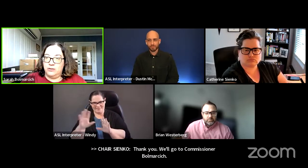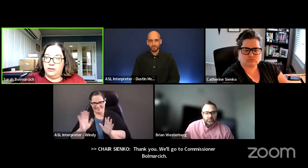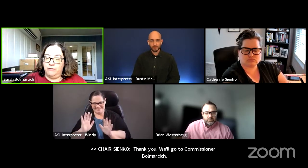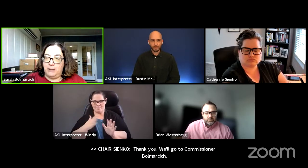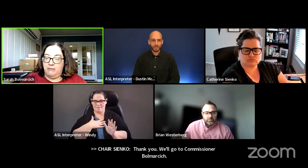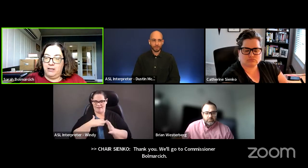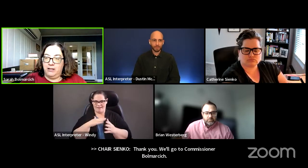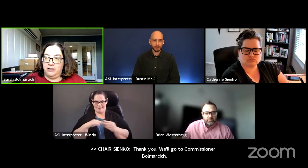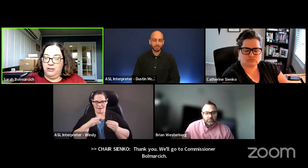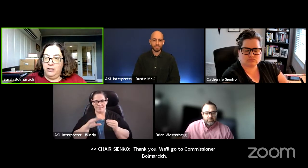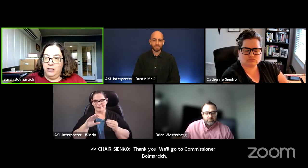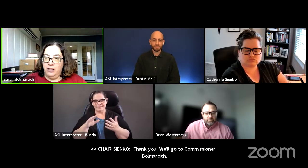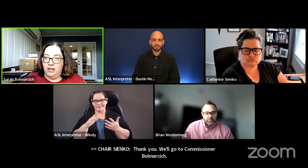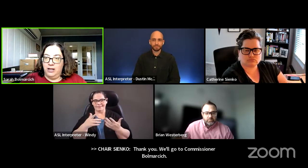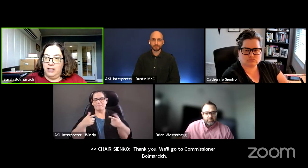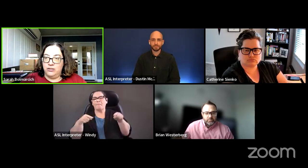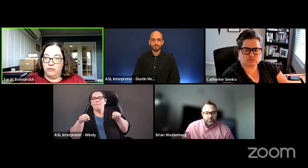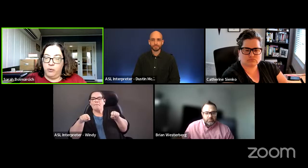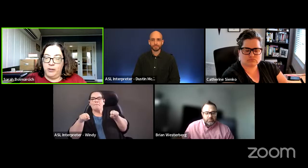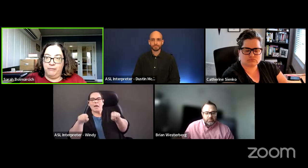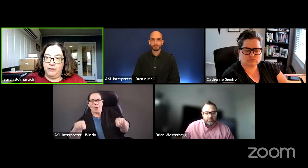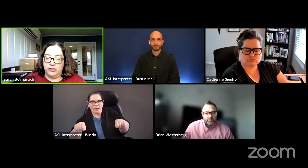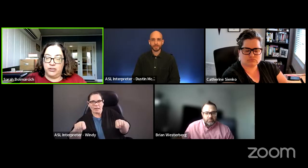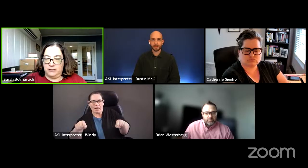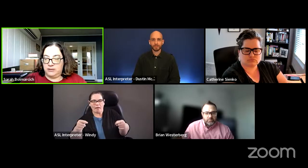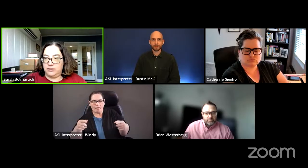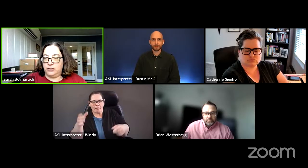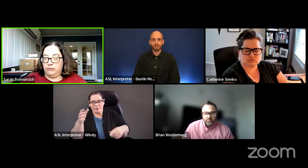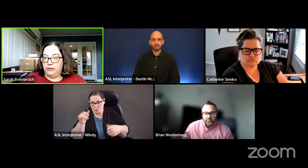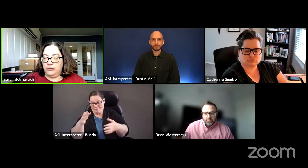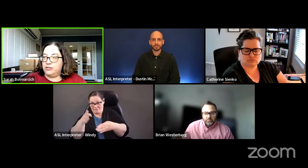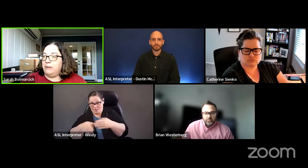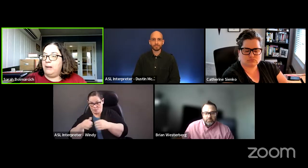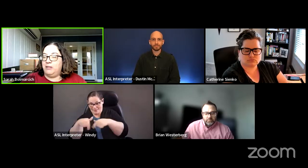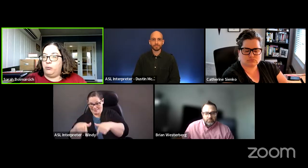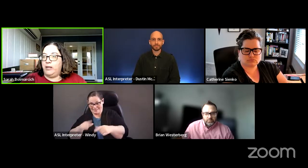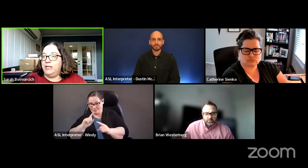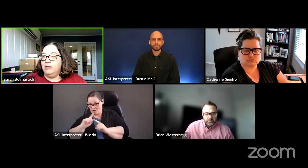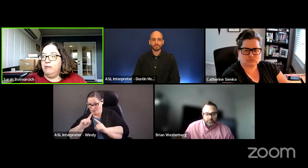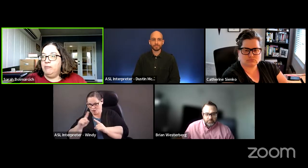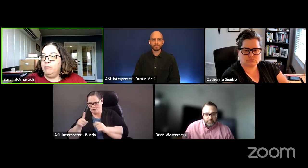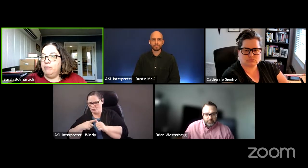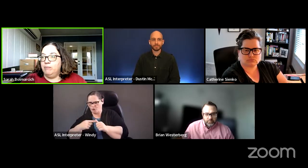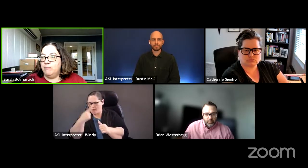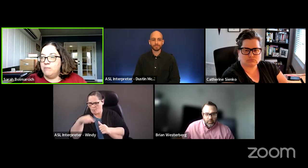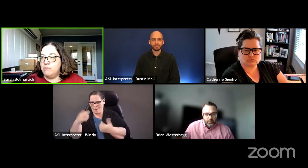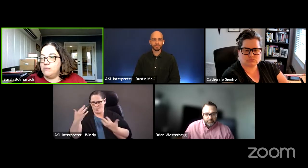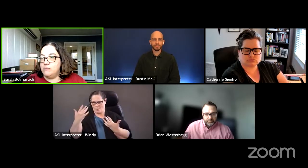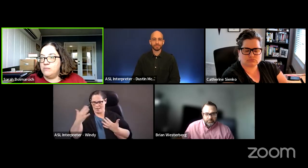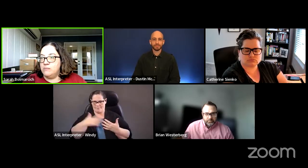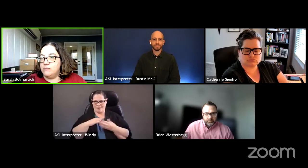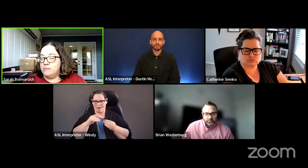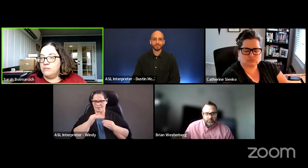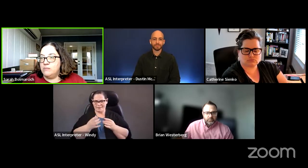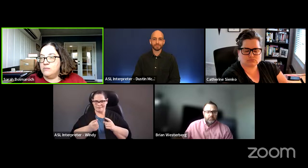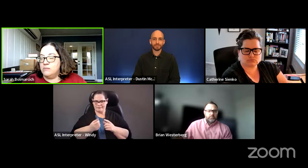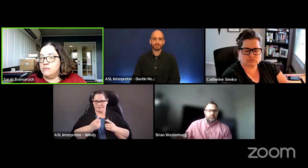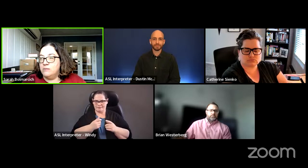Mine is sort of parallel. So if you want to finish this discussion first, I'm happy to wait.